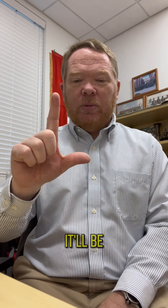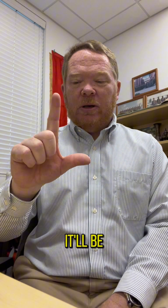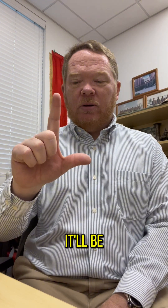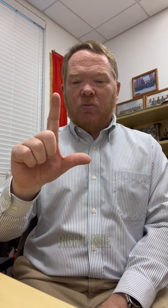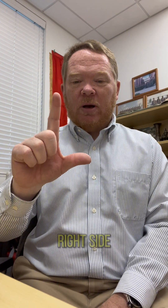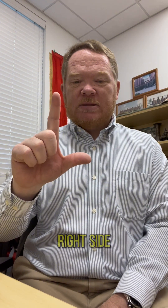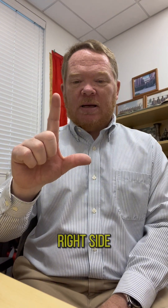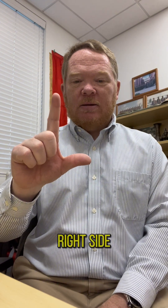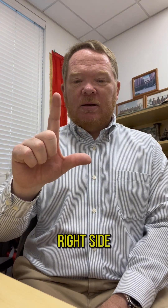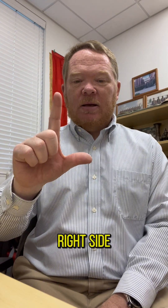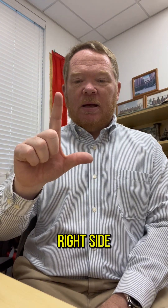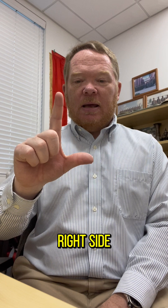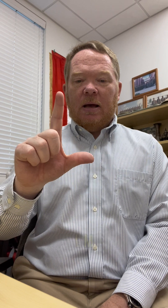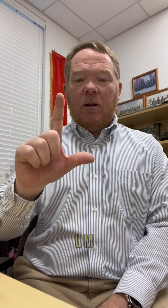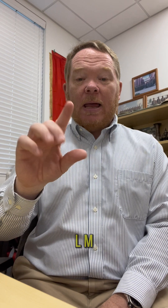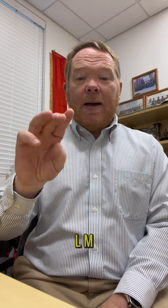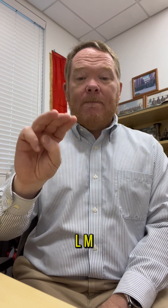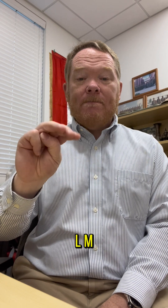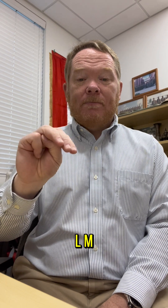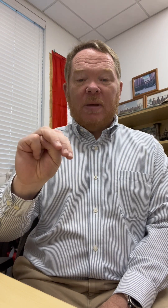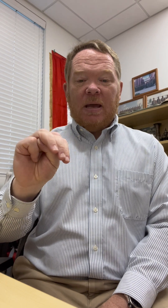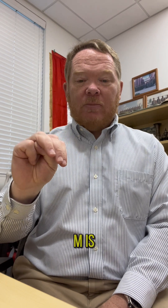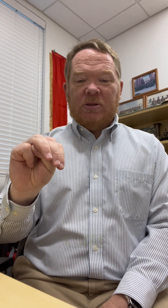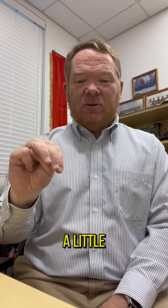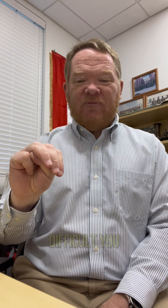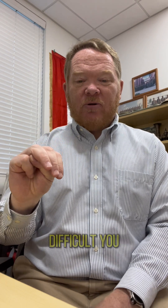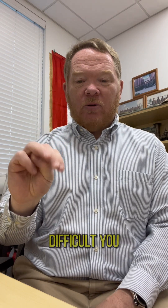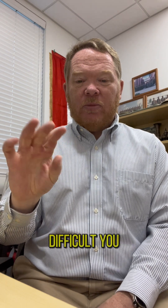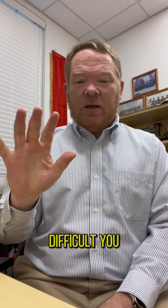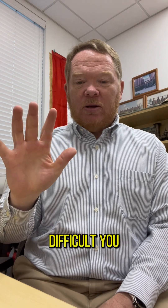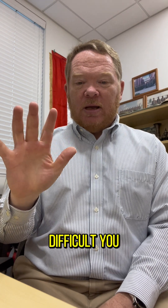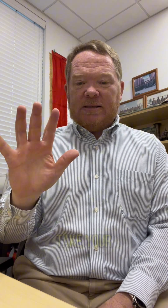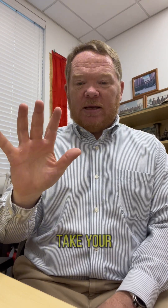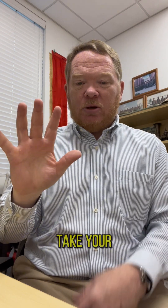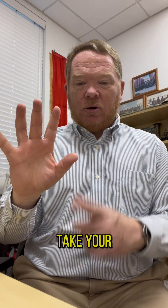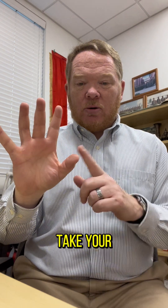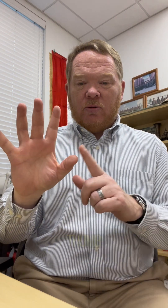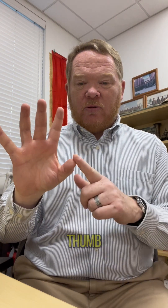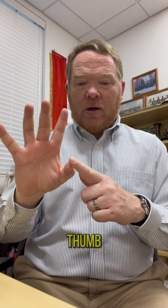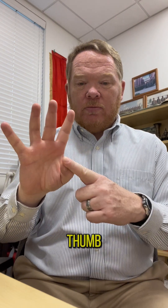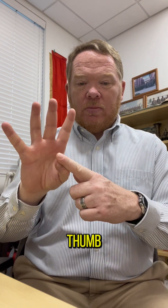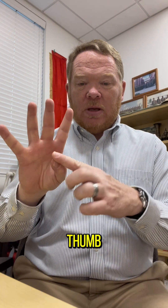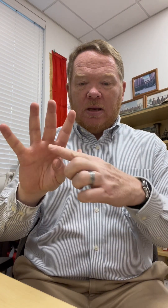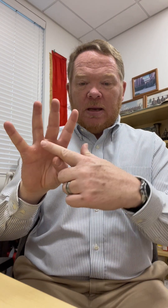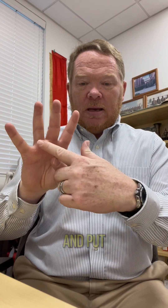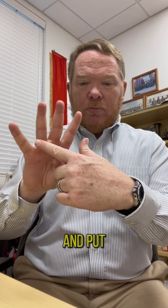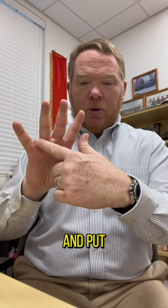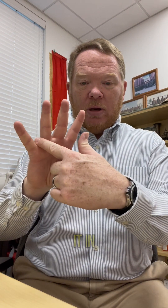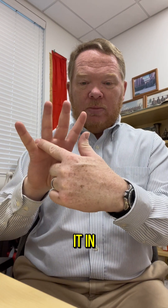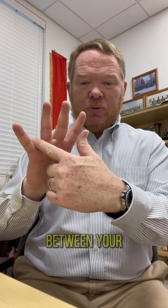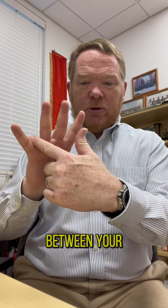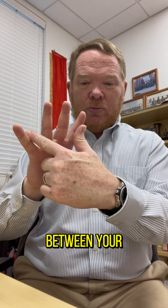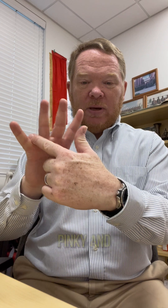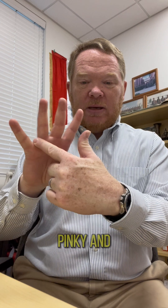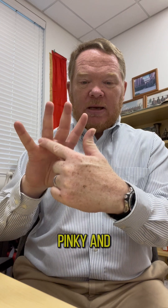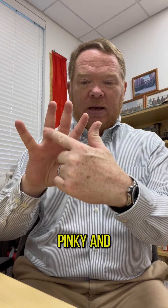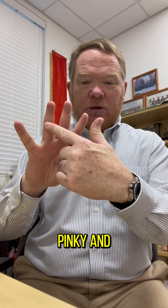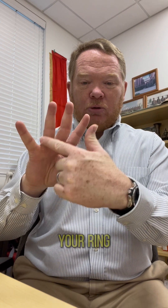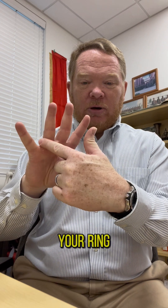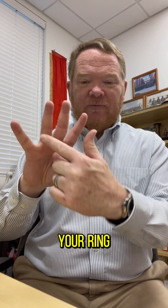be right side. L. M. M's a little difficult. You got to take your thumb and put it in between your pinky and your ring finger